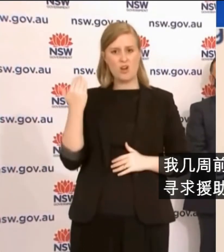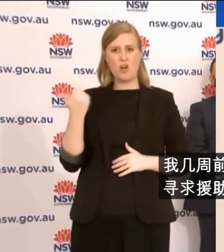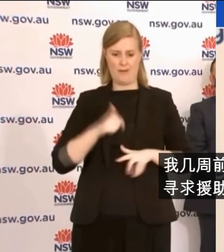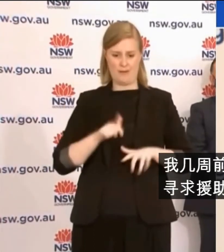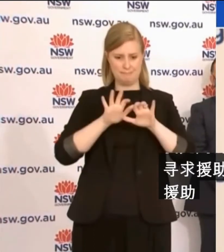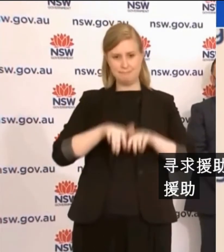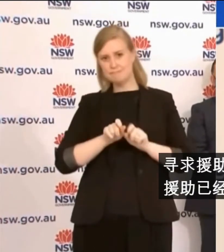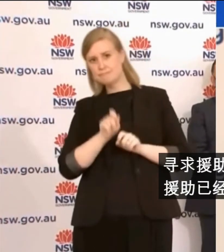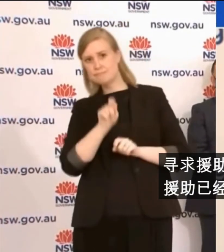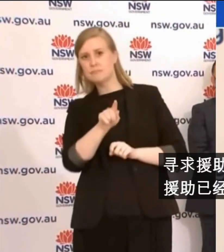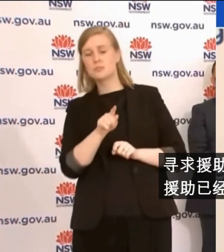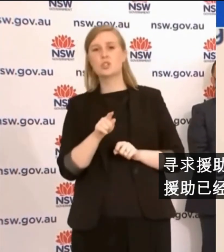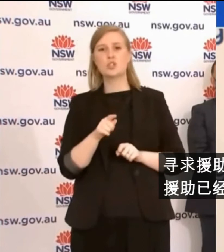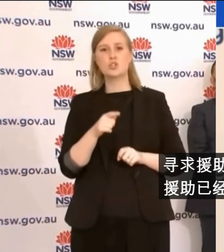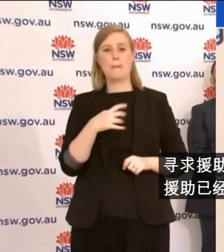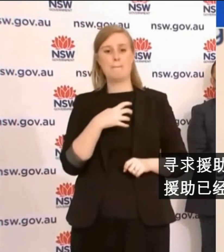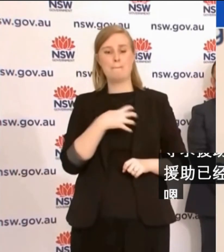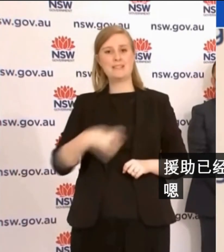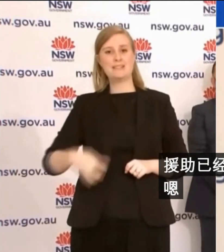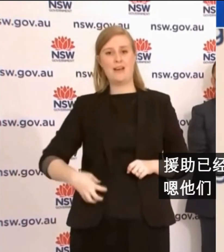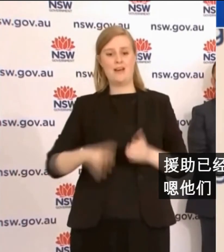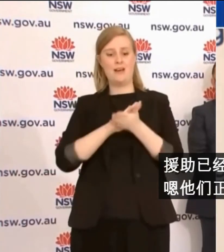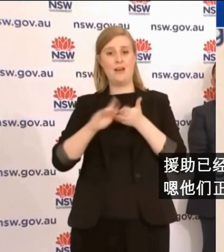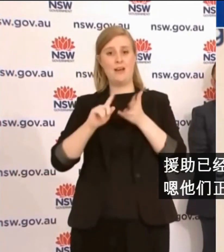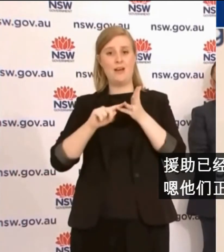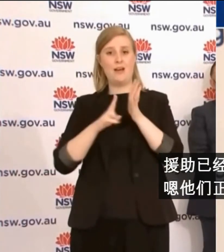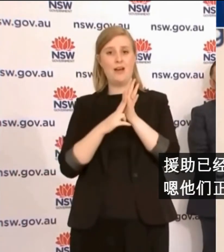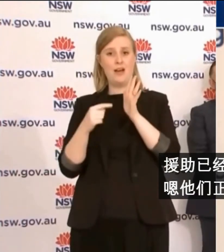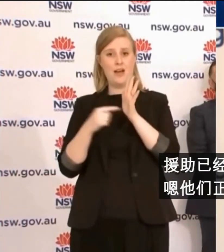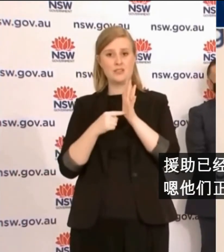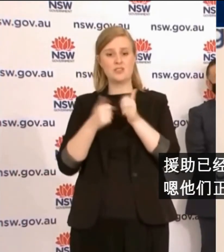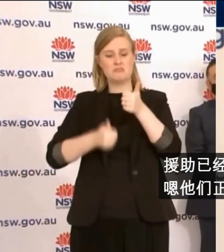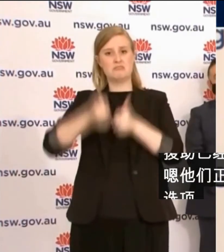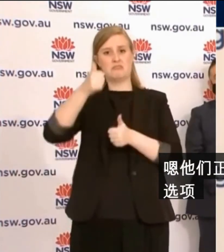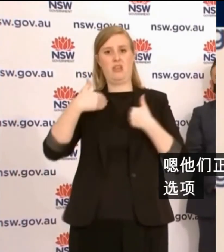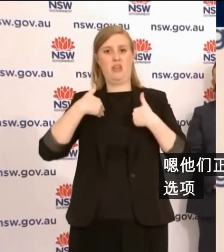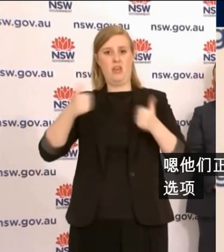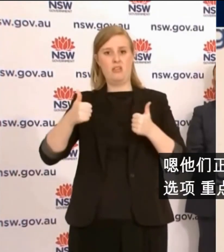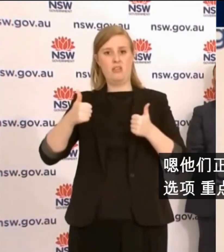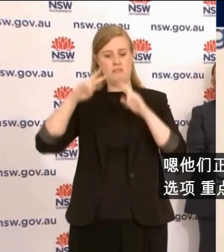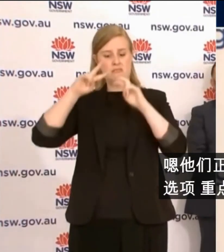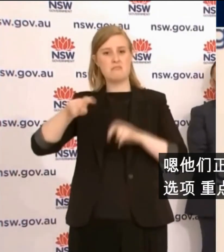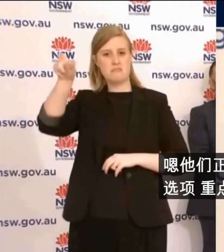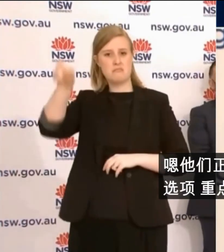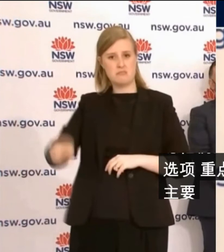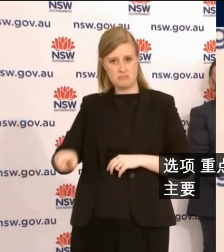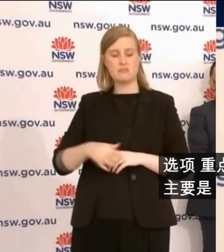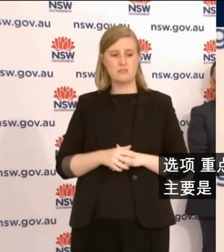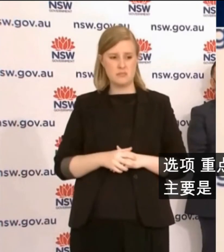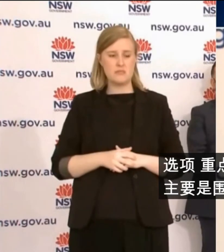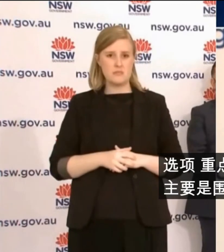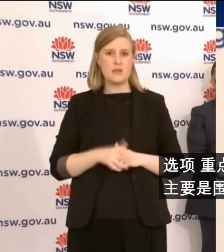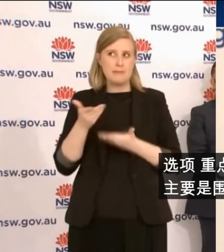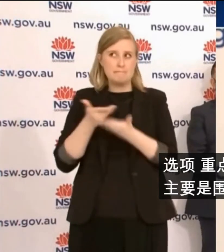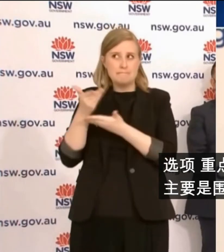assistance, and that assistance has come through. They are looking at all options. The focus at the moment has been